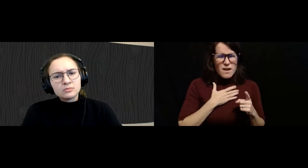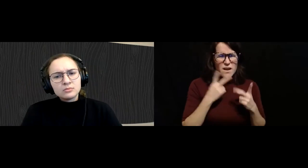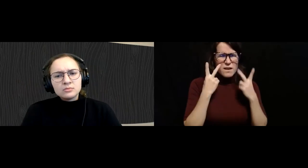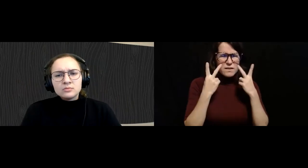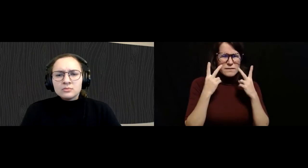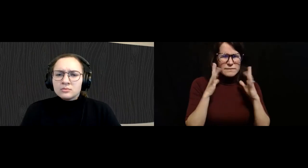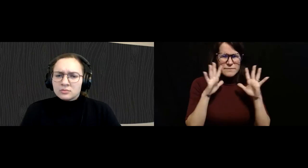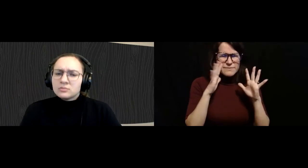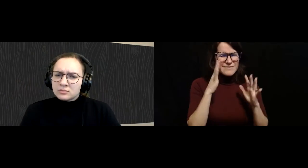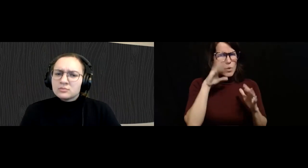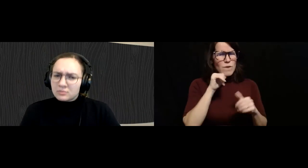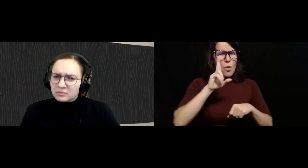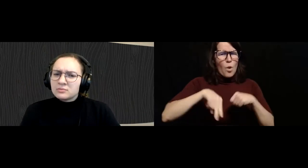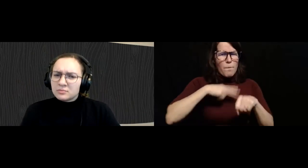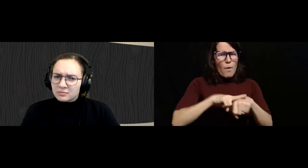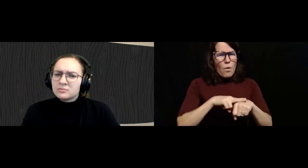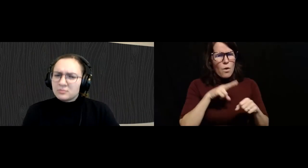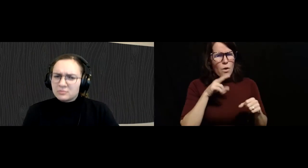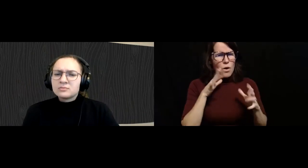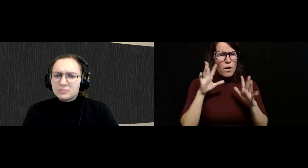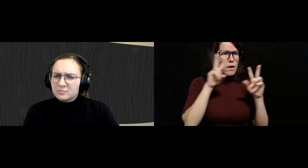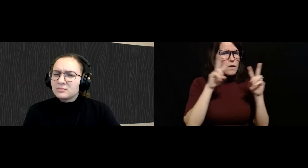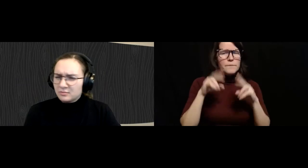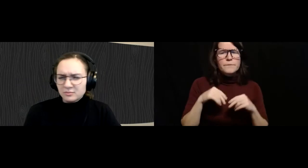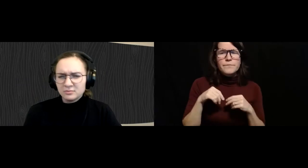Well, they noticed something wasn't quite right or wasn't normal.